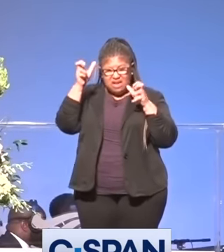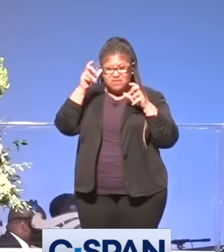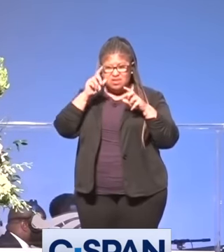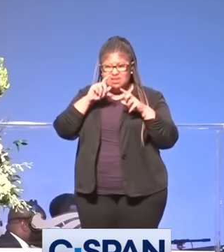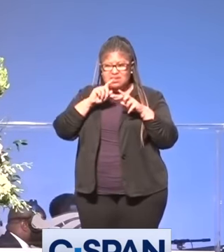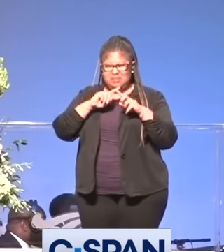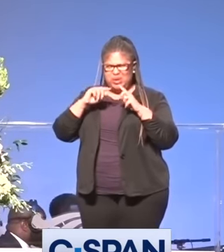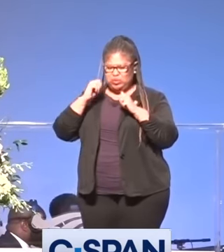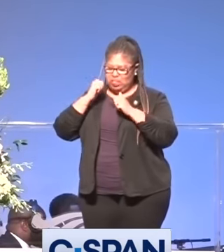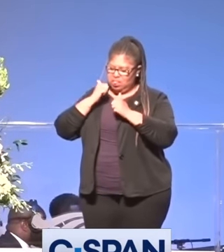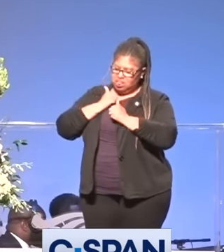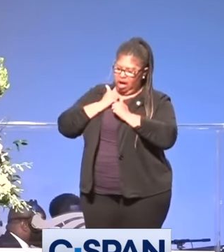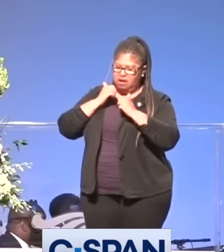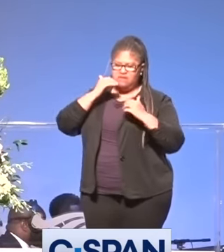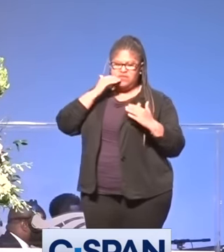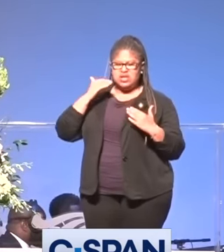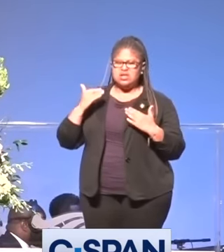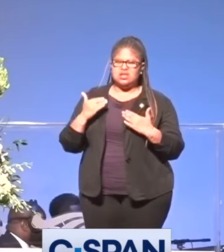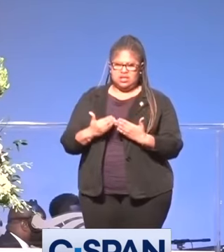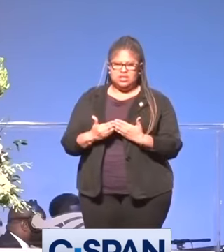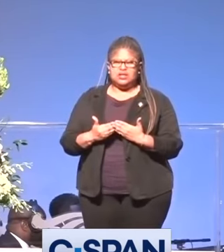but you love good.